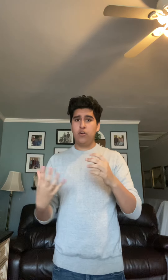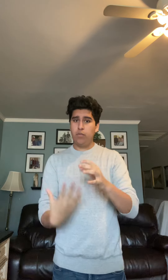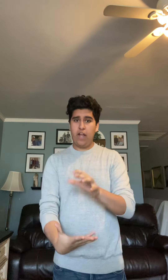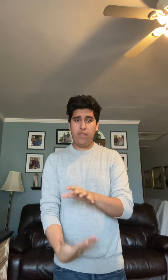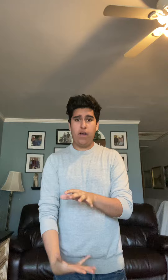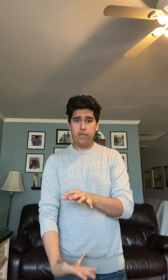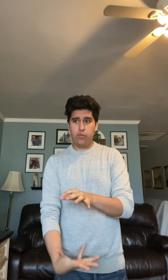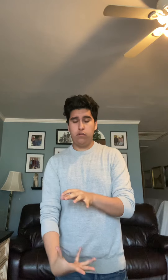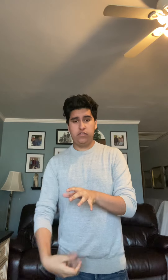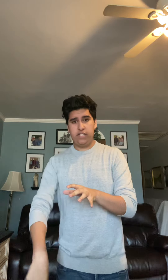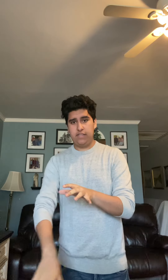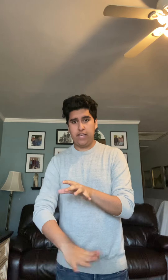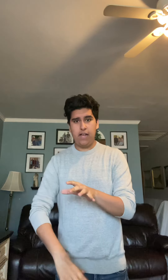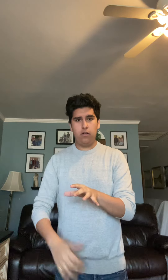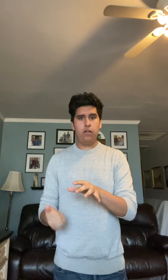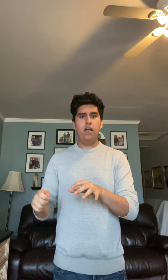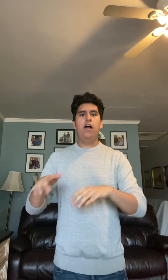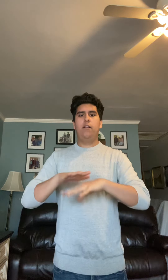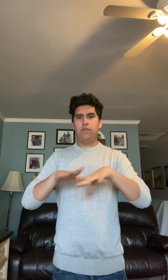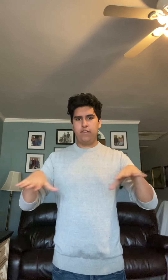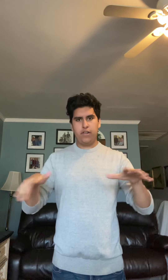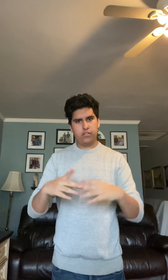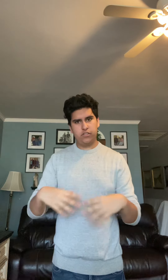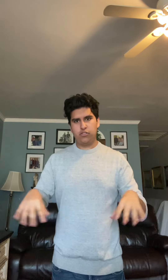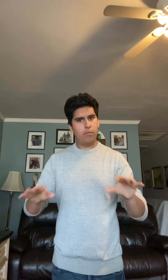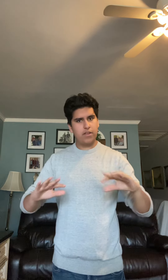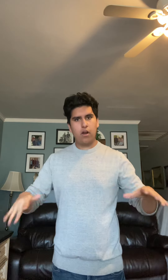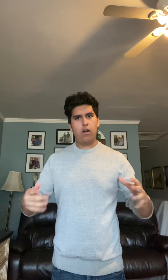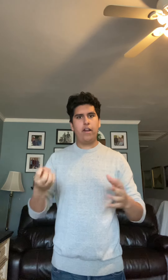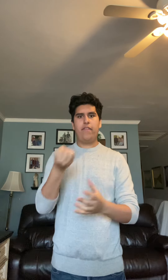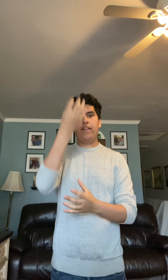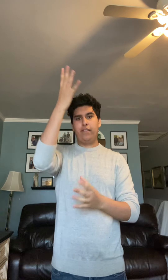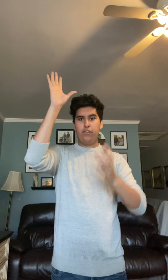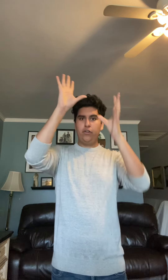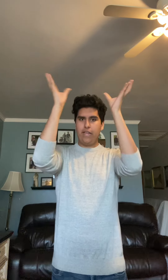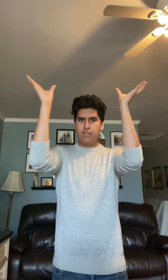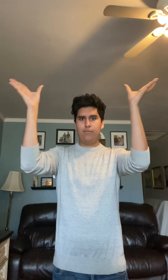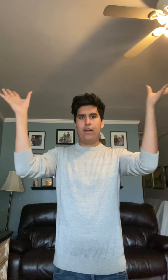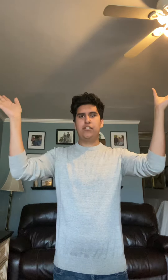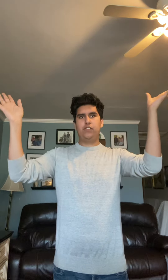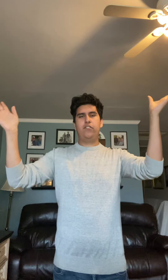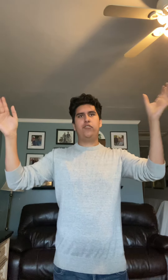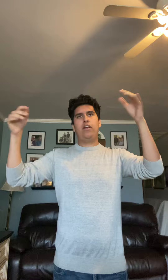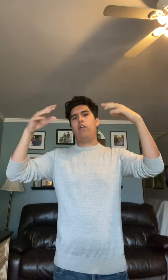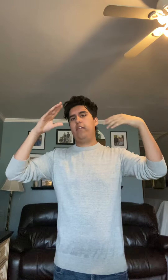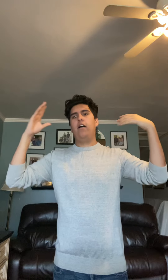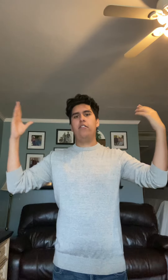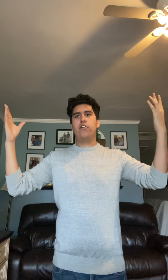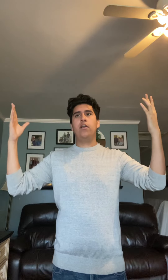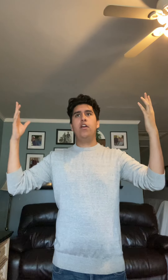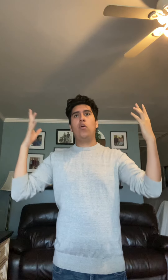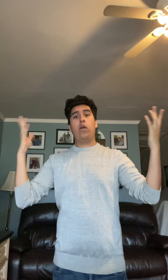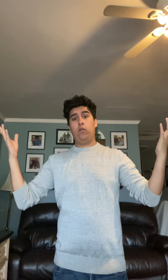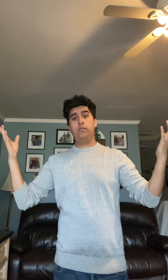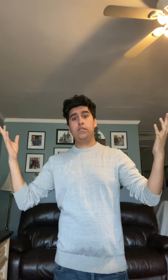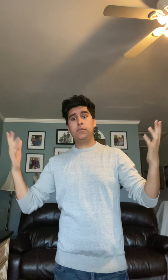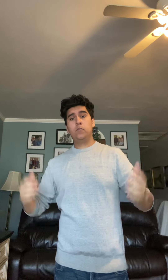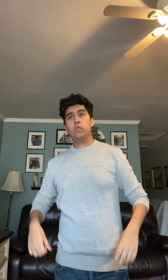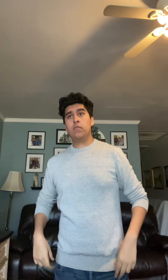At the bottom of the roots is Hell, but here is Midgard, and then literally in the branches of the tree are the other realms,